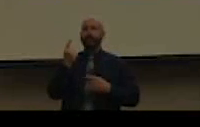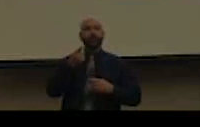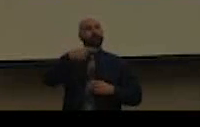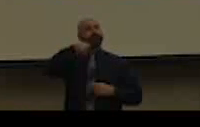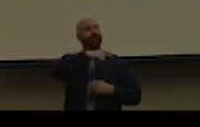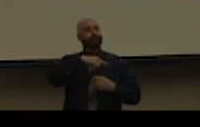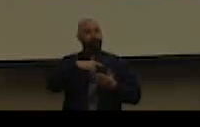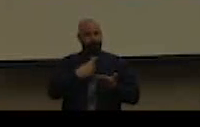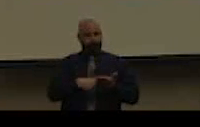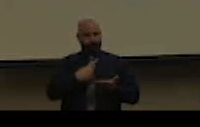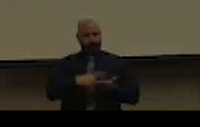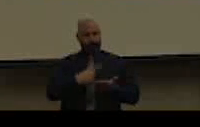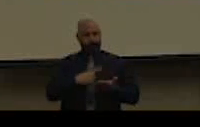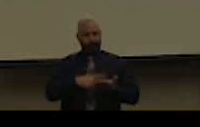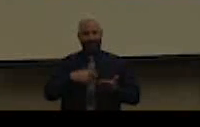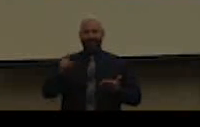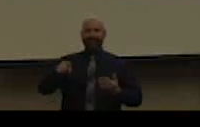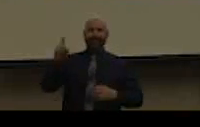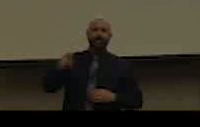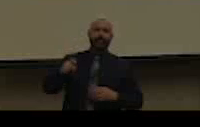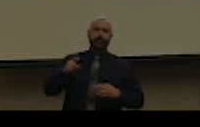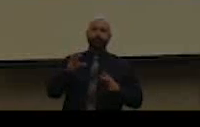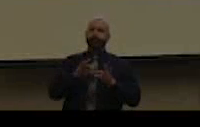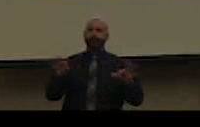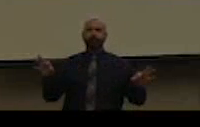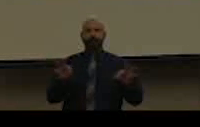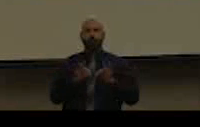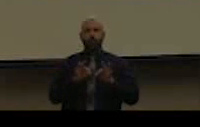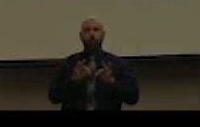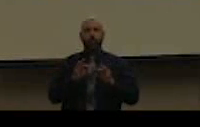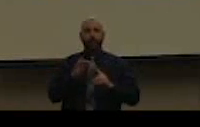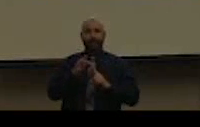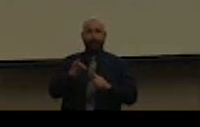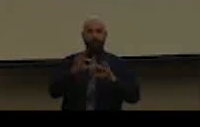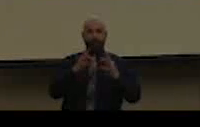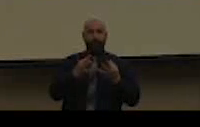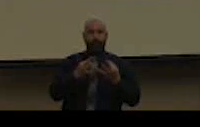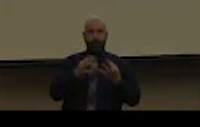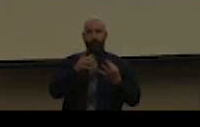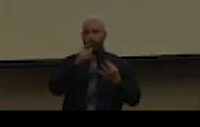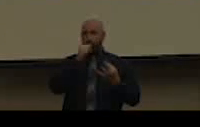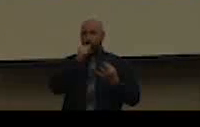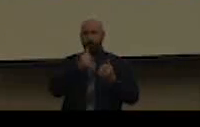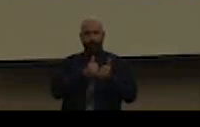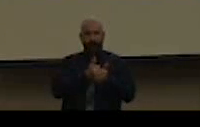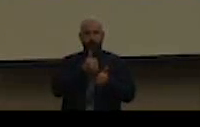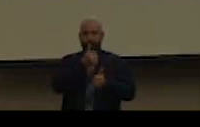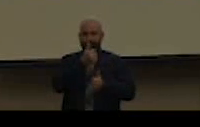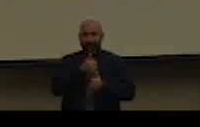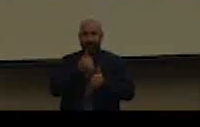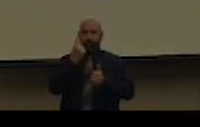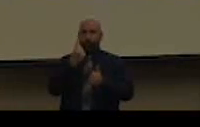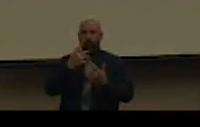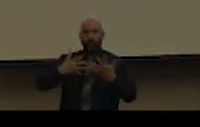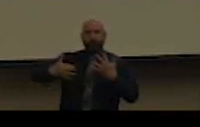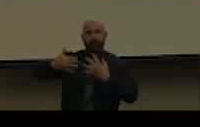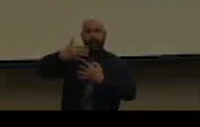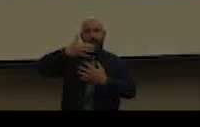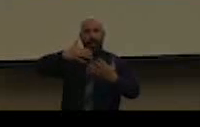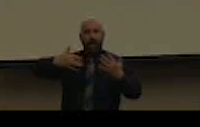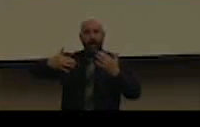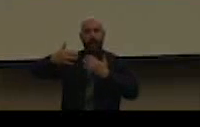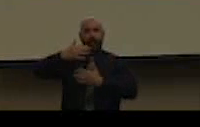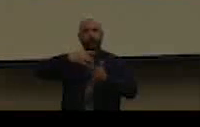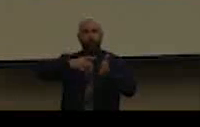great, particularly for families who are doing everything society asks of them. They are trying to lift their families up out of poverty by going to work and